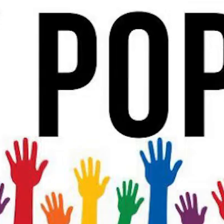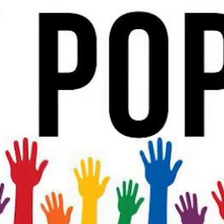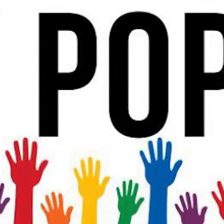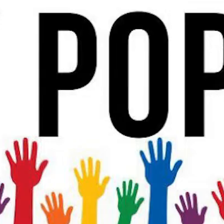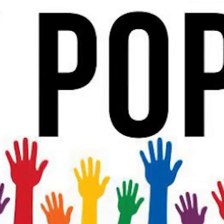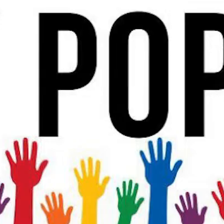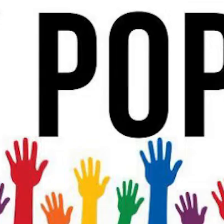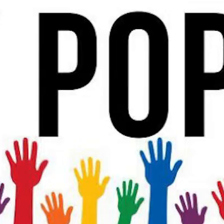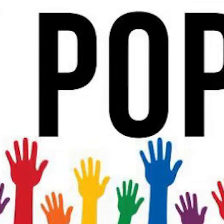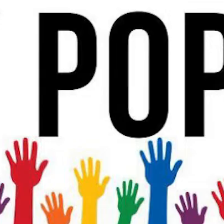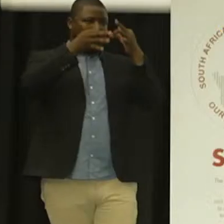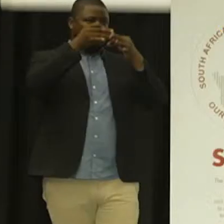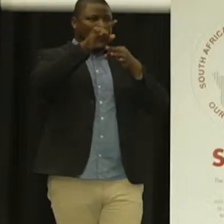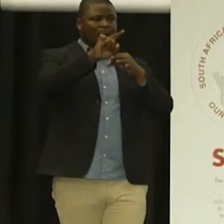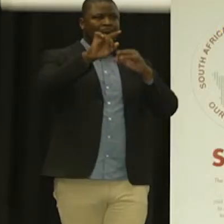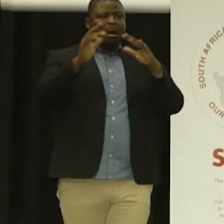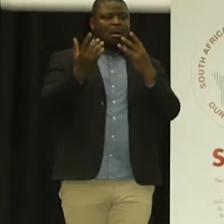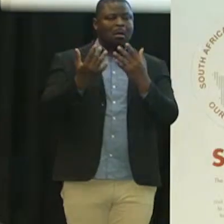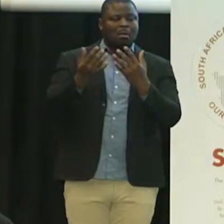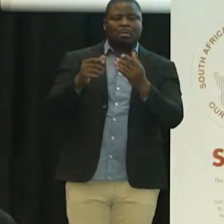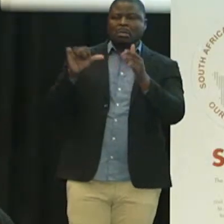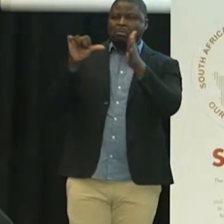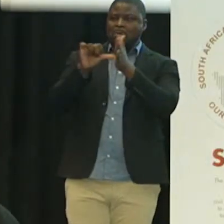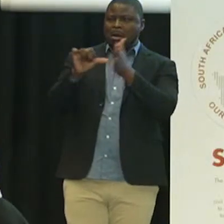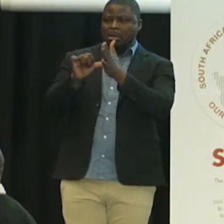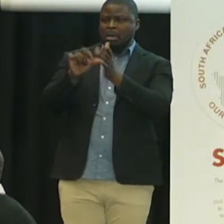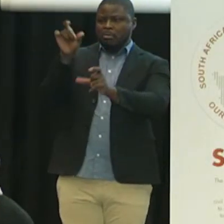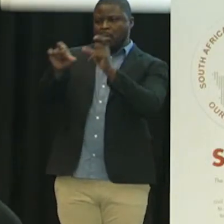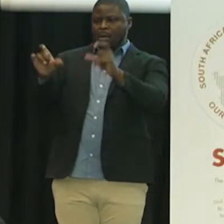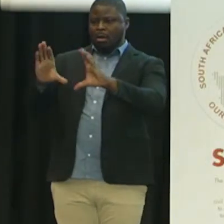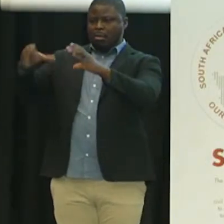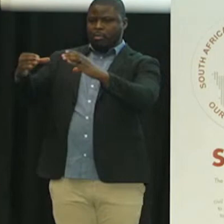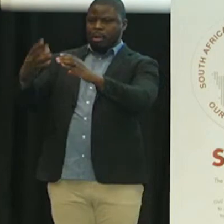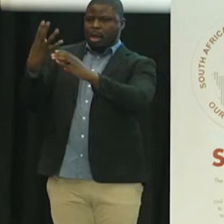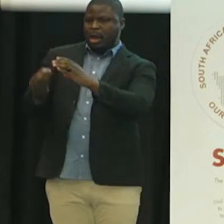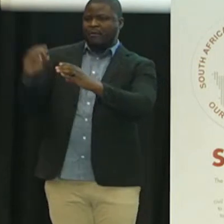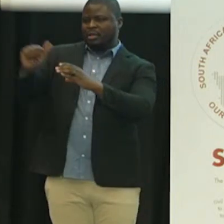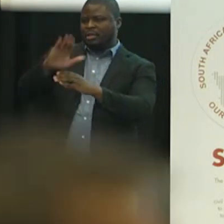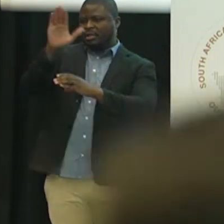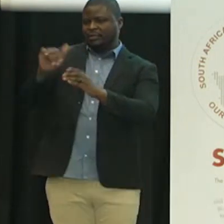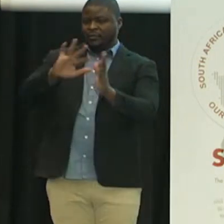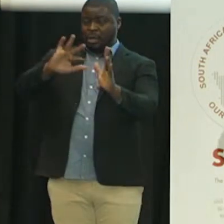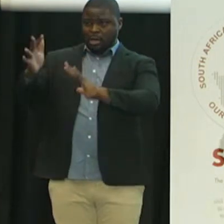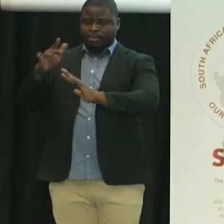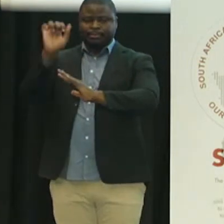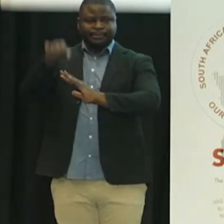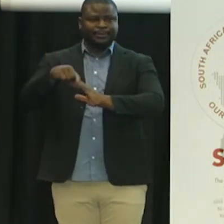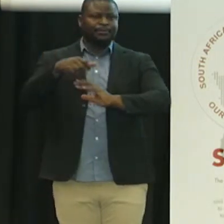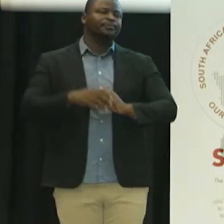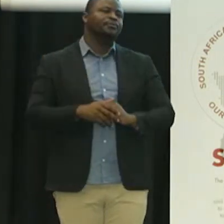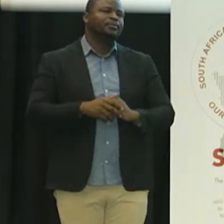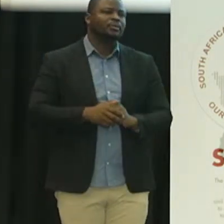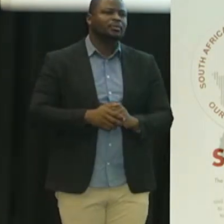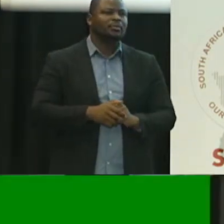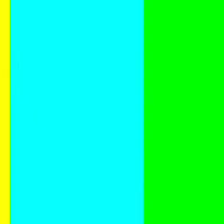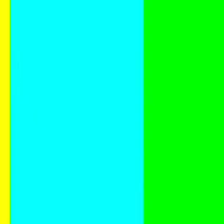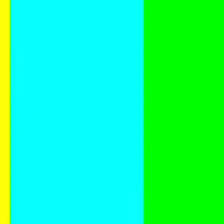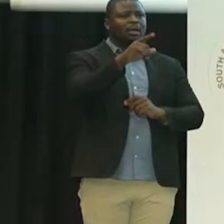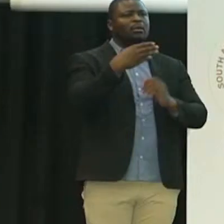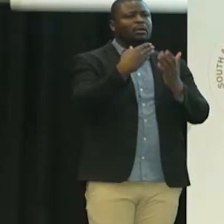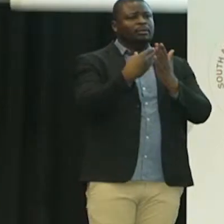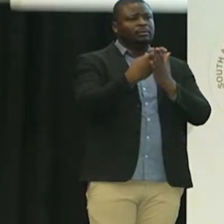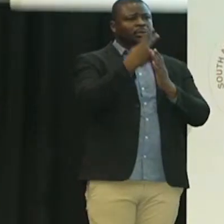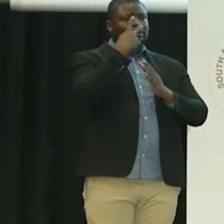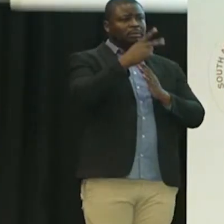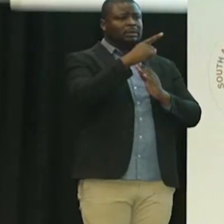key population programs that we have in the country. So basically, as you can all see,